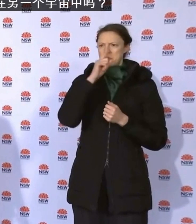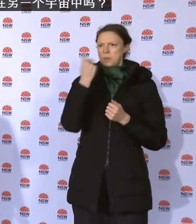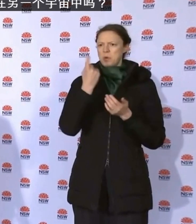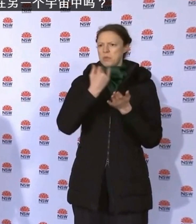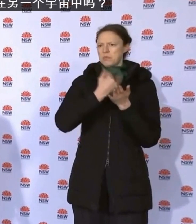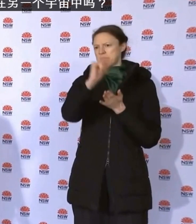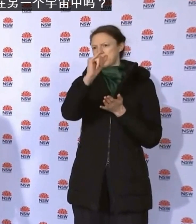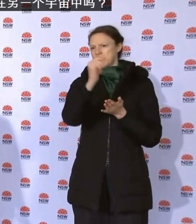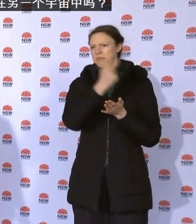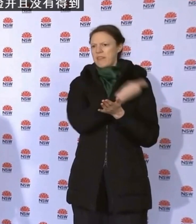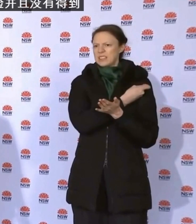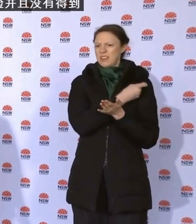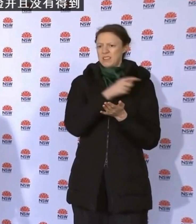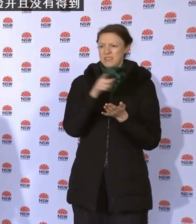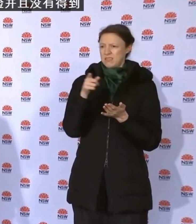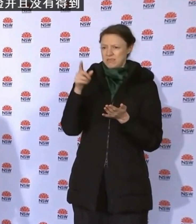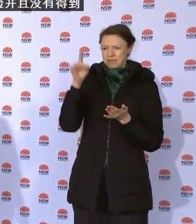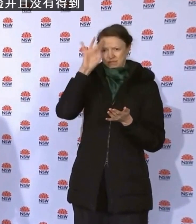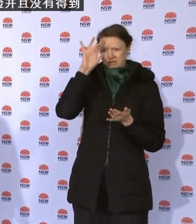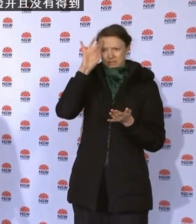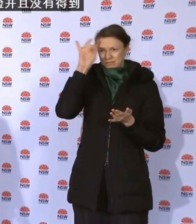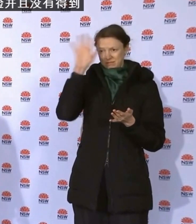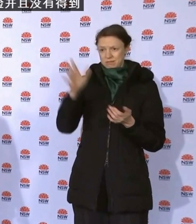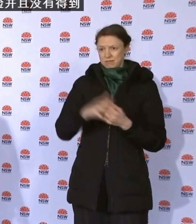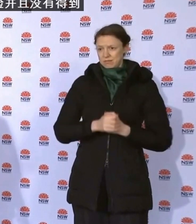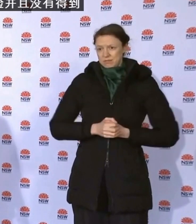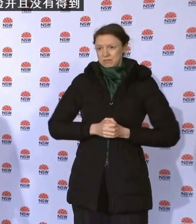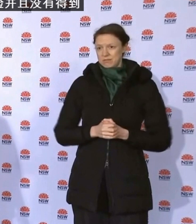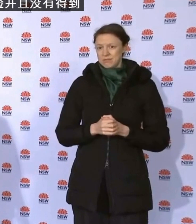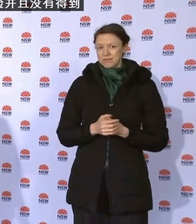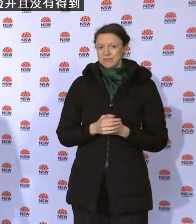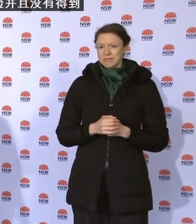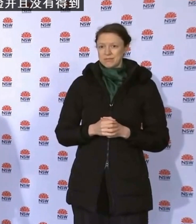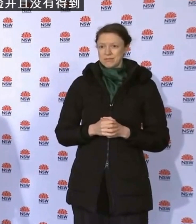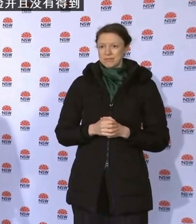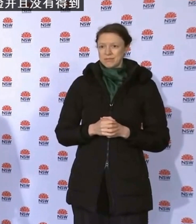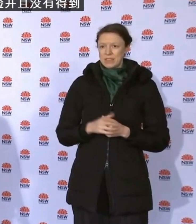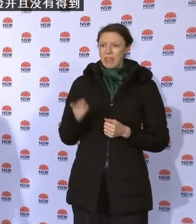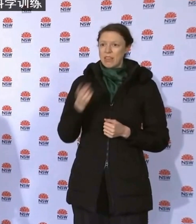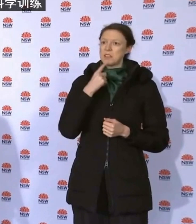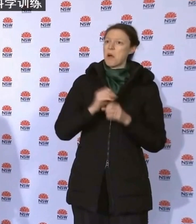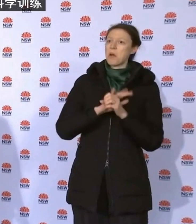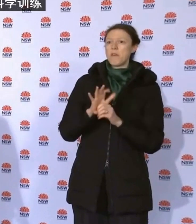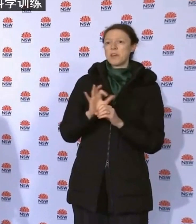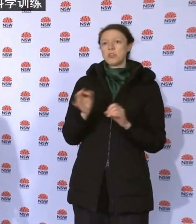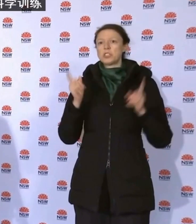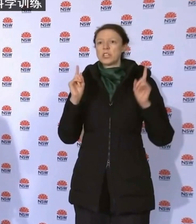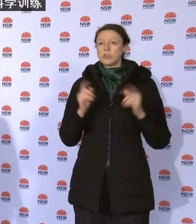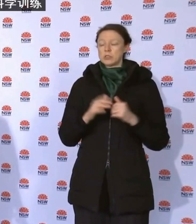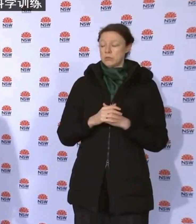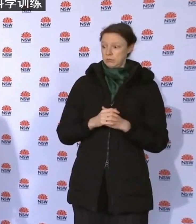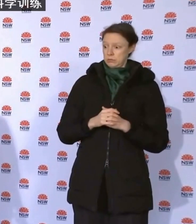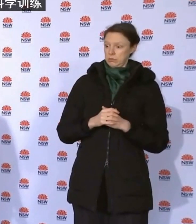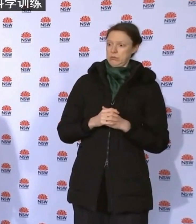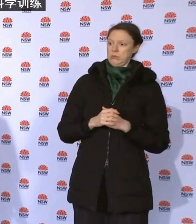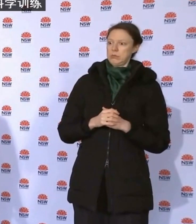live in another universe, and others who give messages that this virus isn't dangerous and don't get vaccinated clearly have